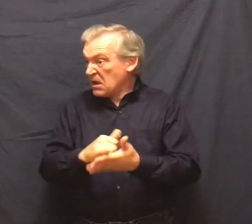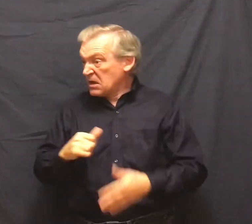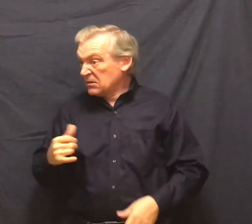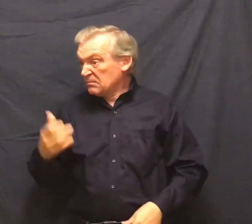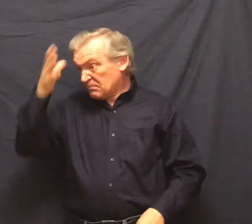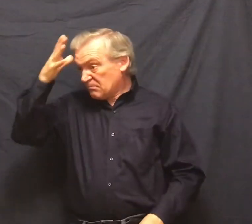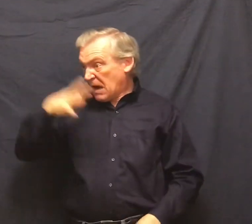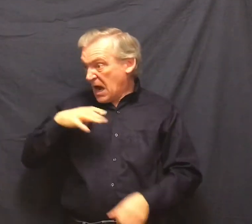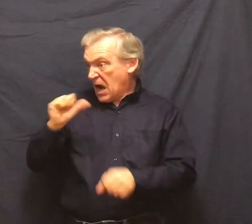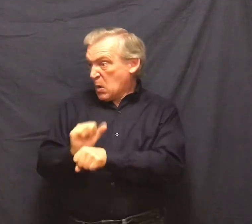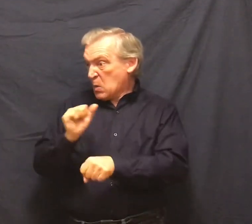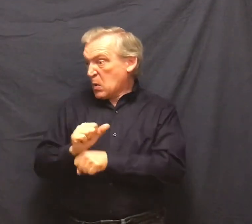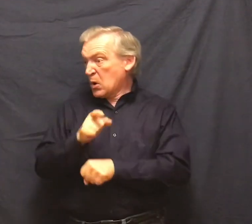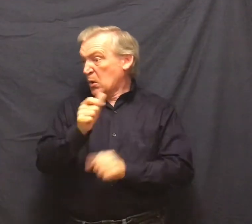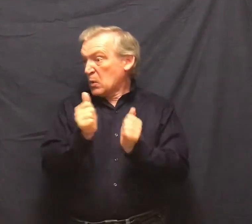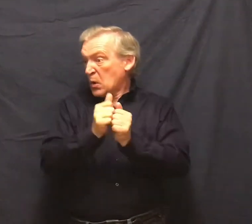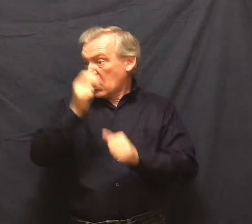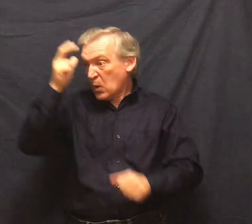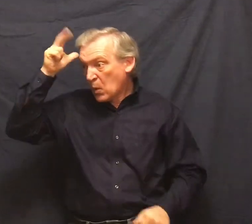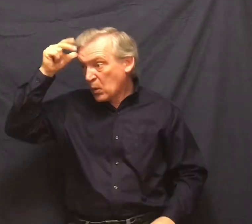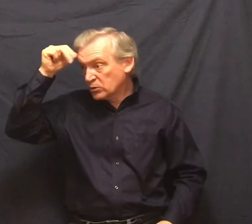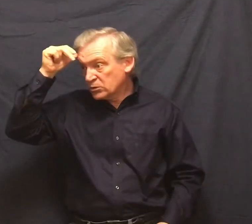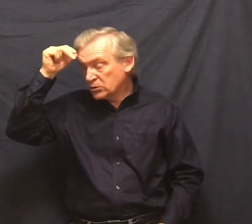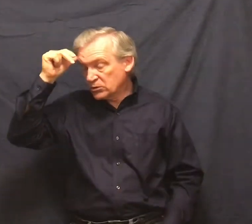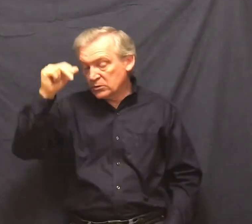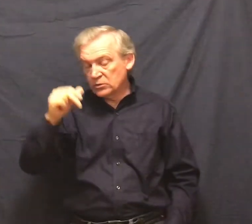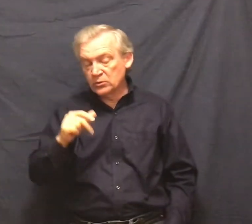George patted a wrinkle out of his bed and sat down.